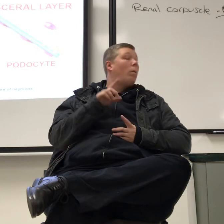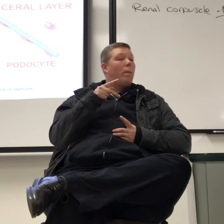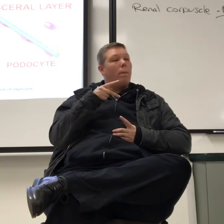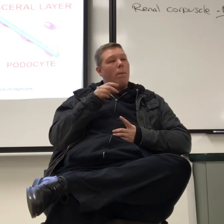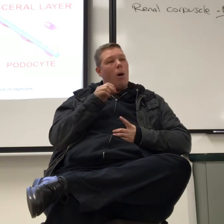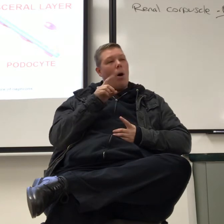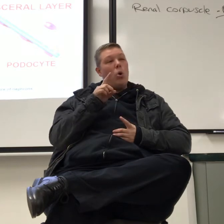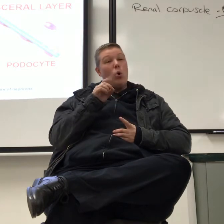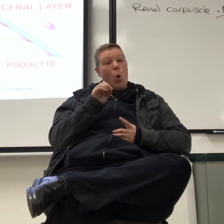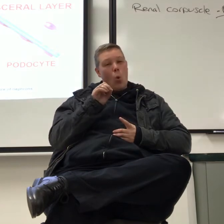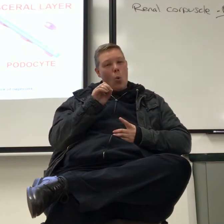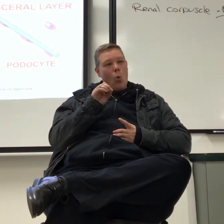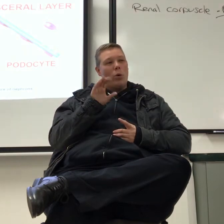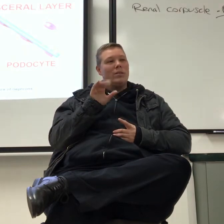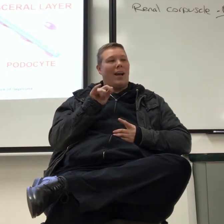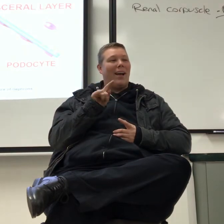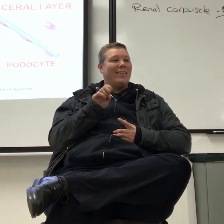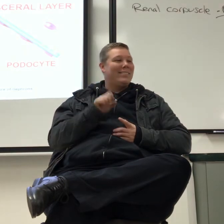podocytes.